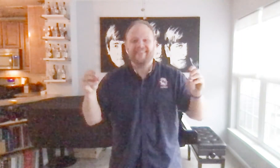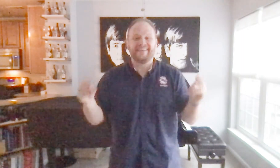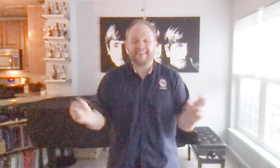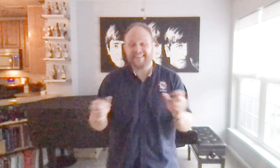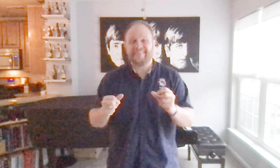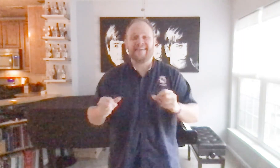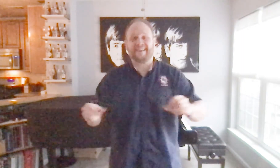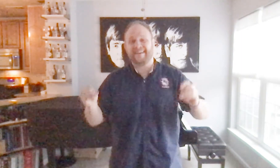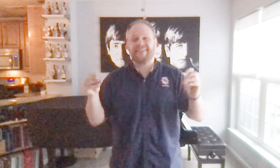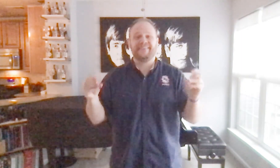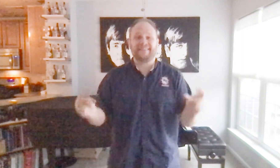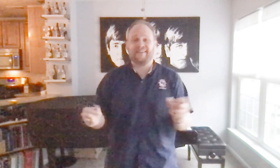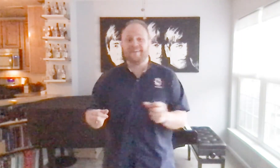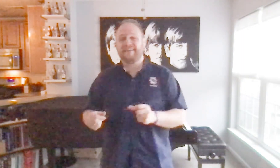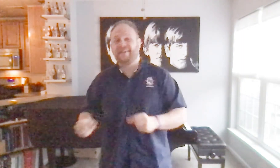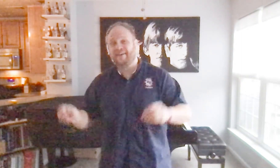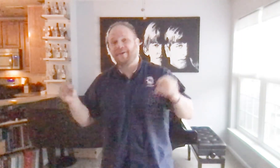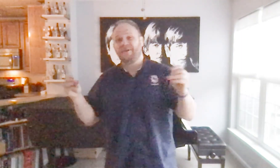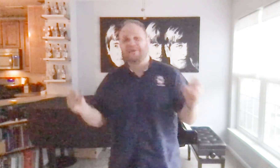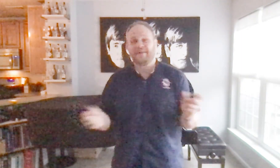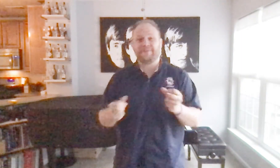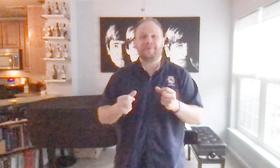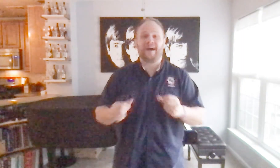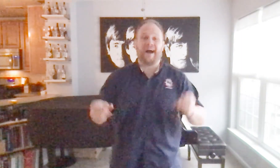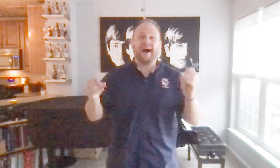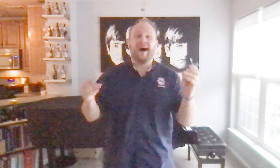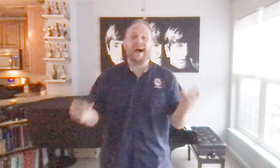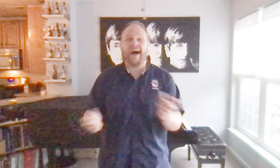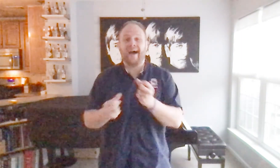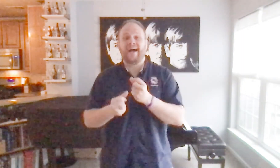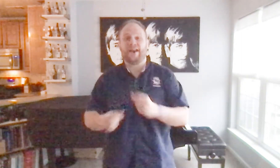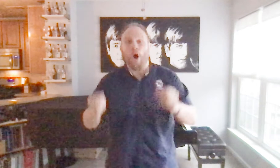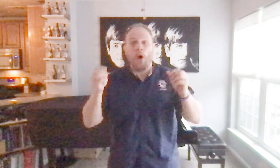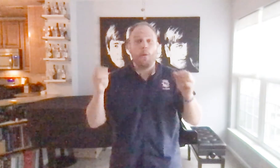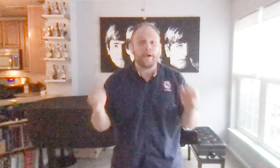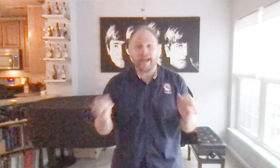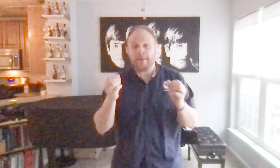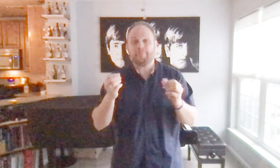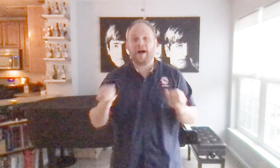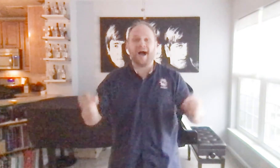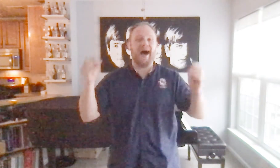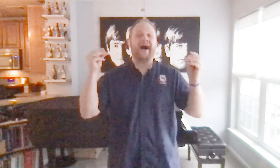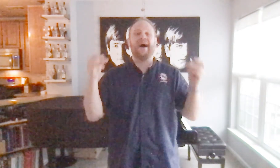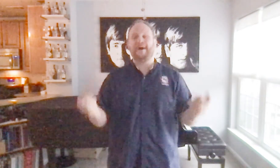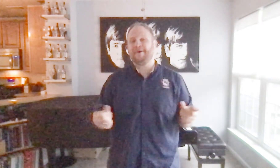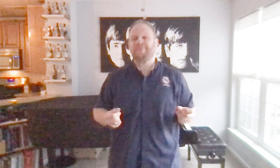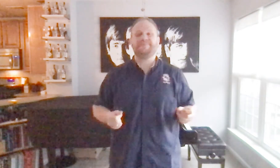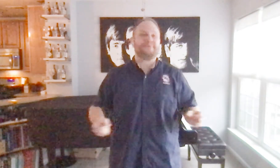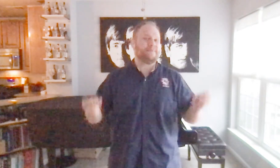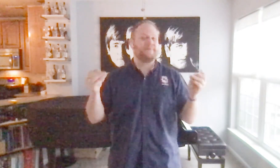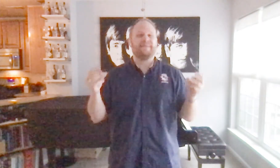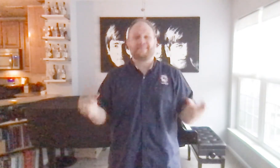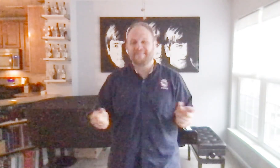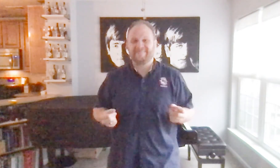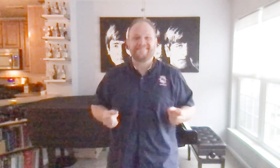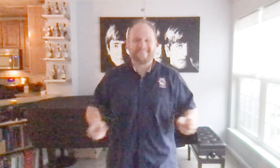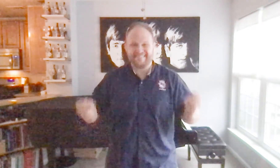I can't tell you, but I know it's mine. Oh, I get by with a little help from my